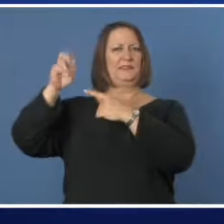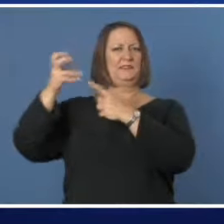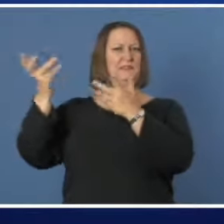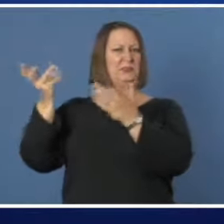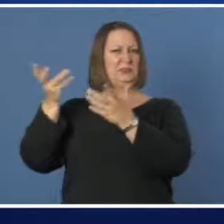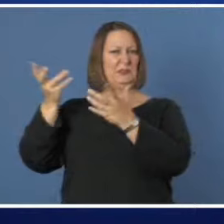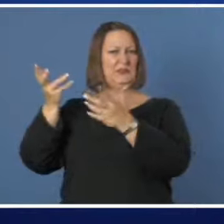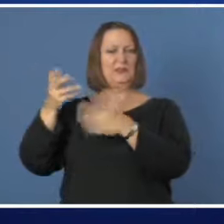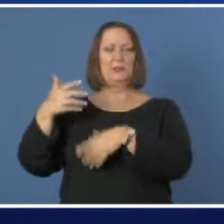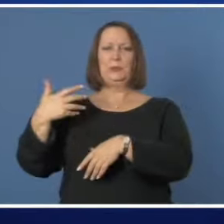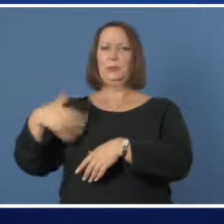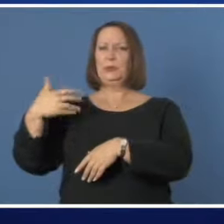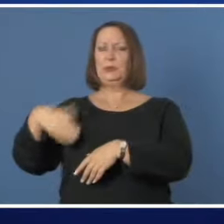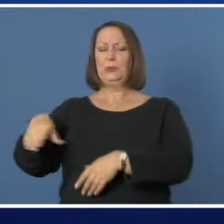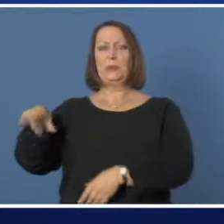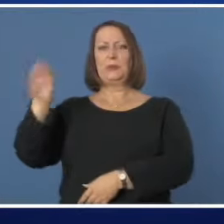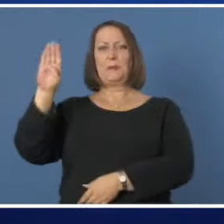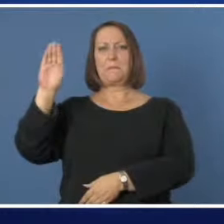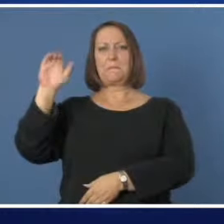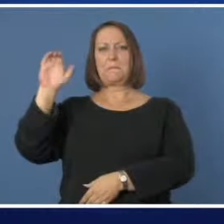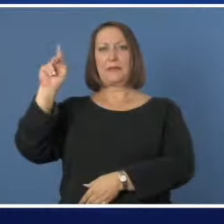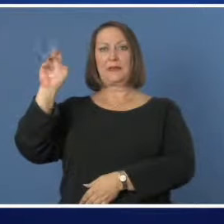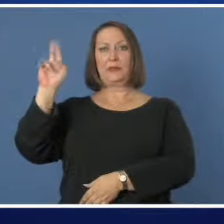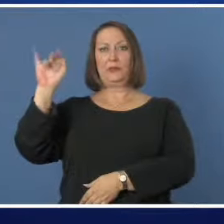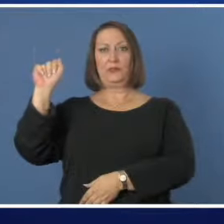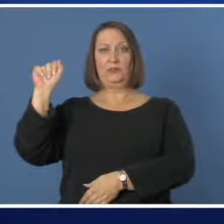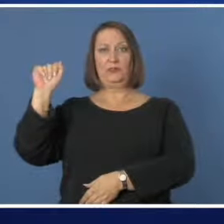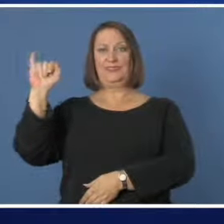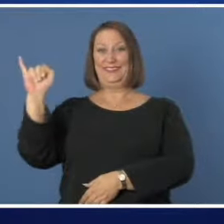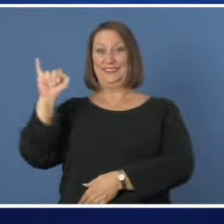potentially deadly bacterial infection.